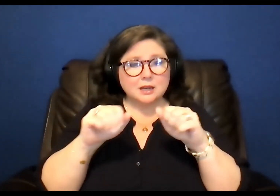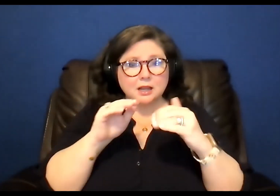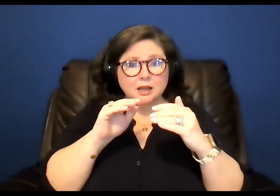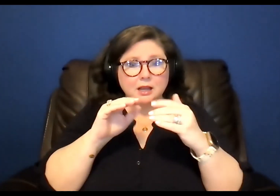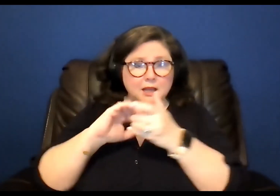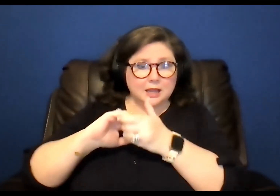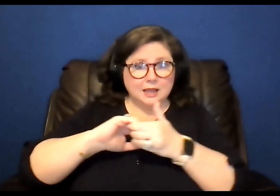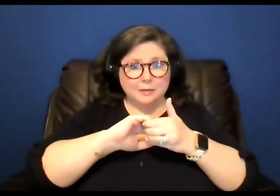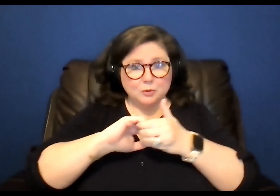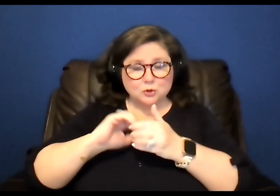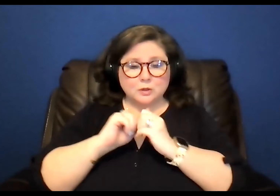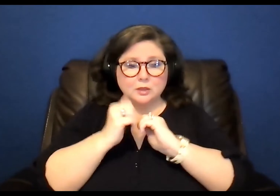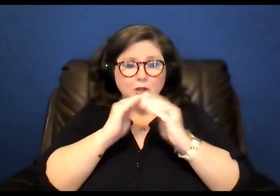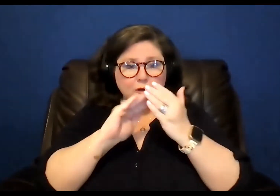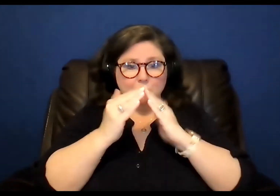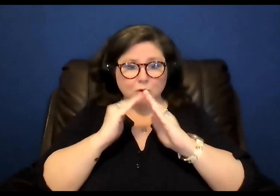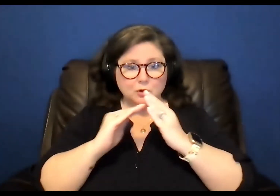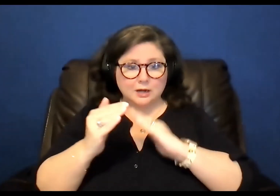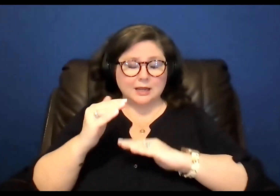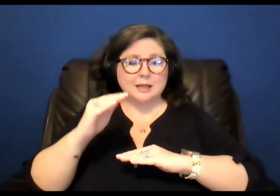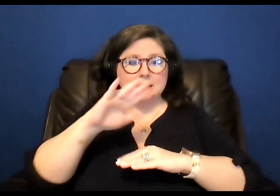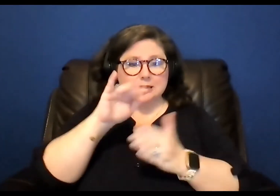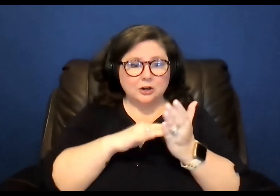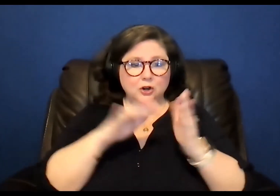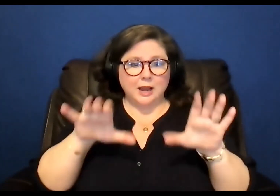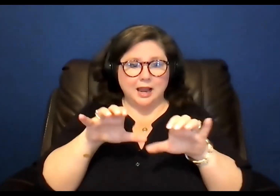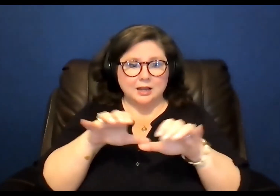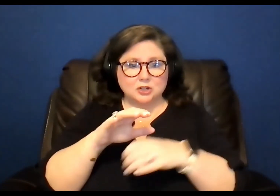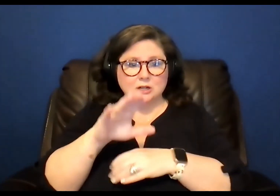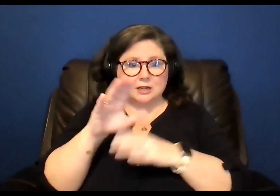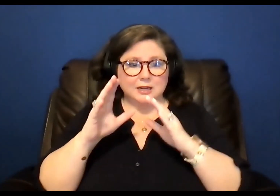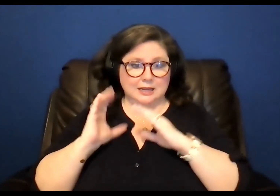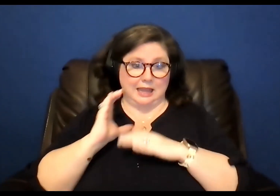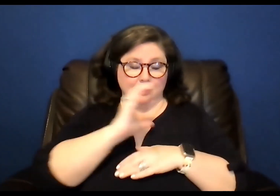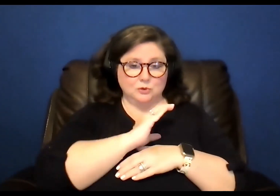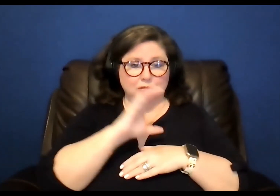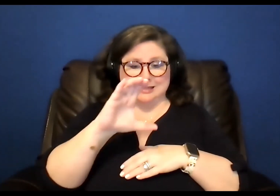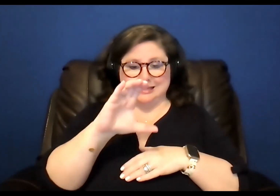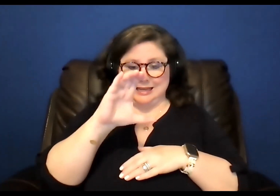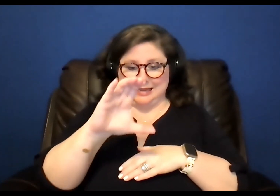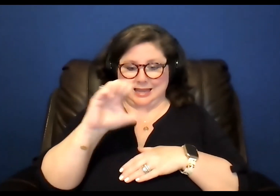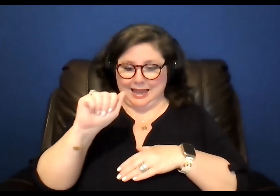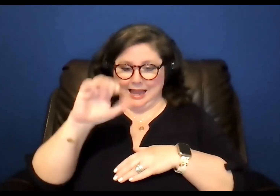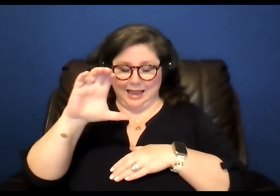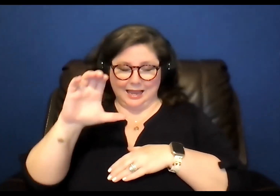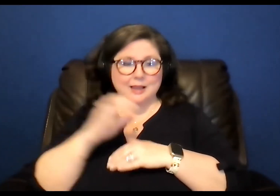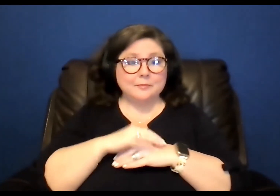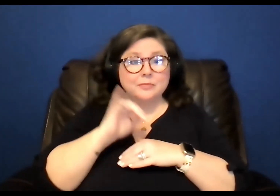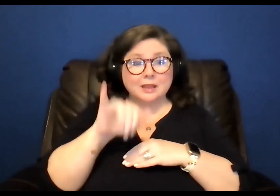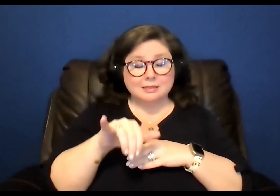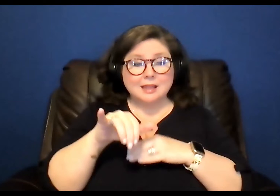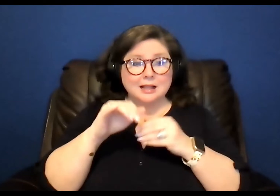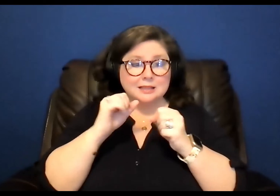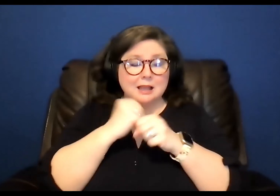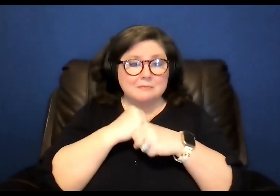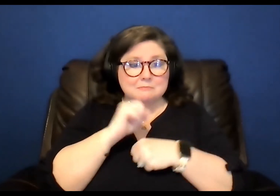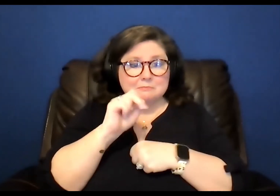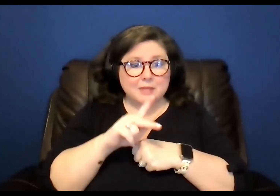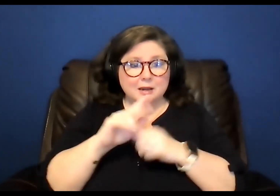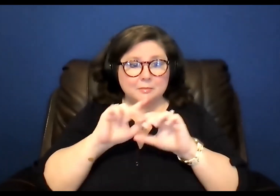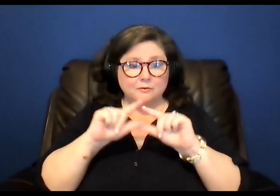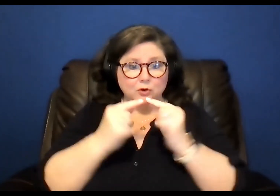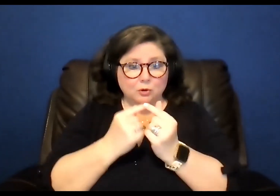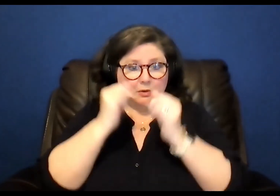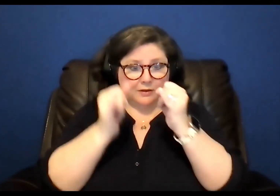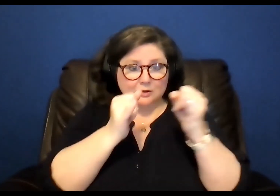Cancer Action Council, or CCAC. The CCAC is a council made up of groups and individuals interested in working